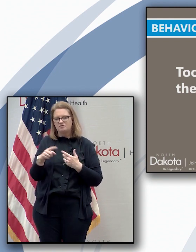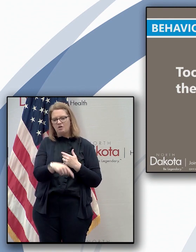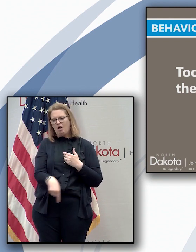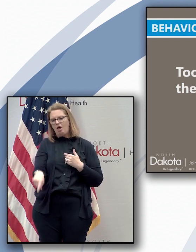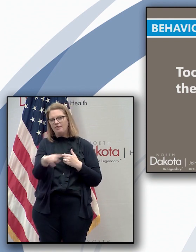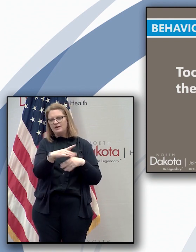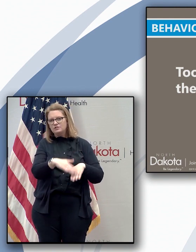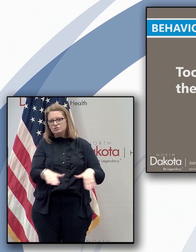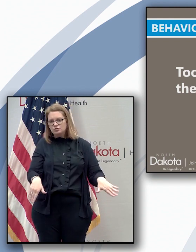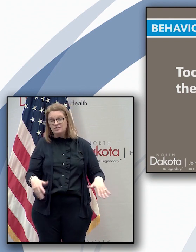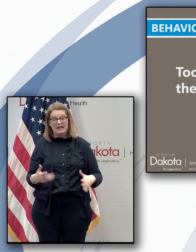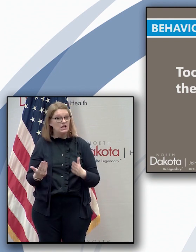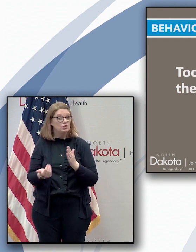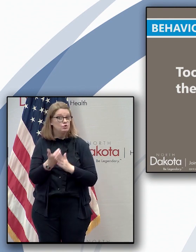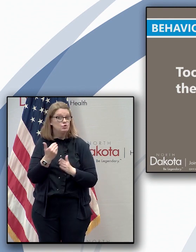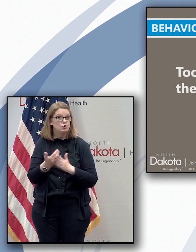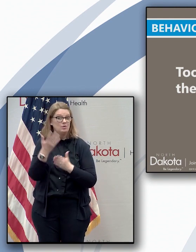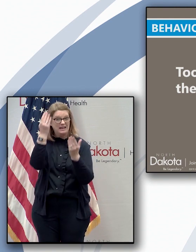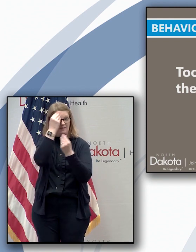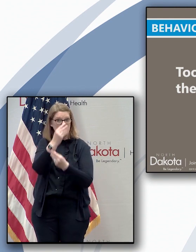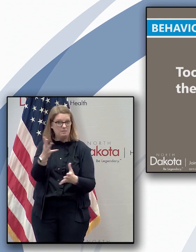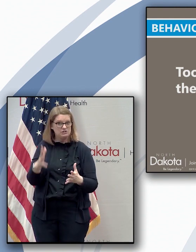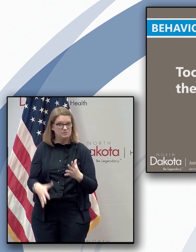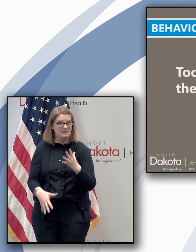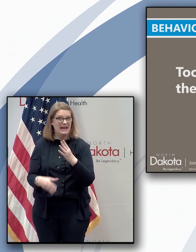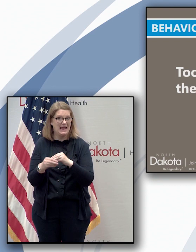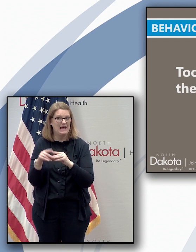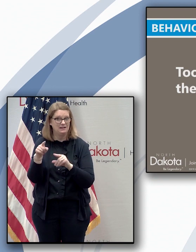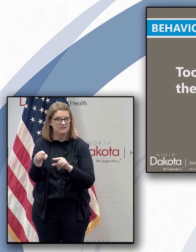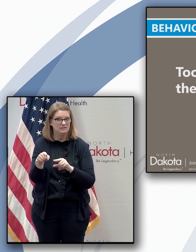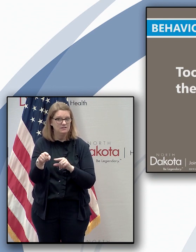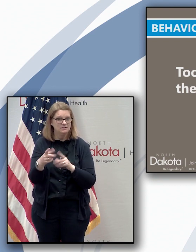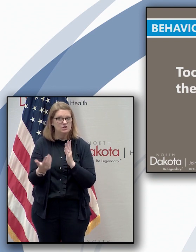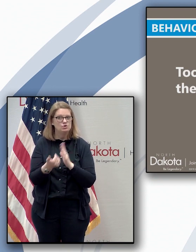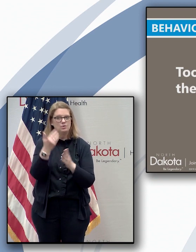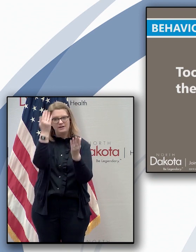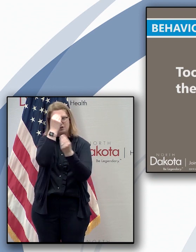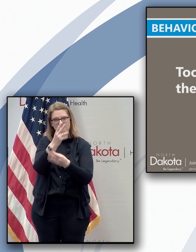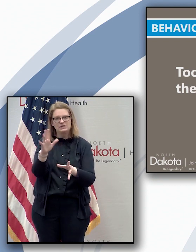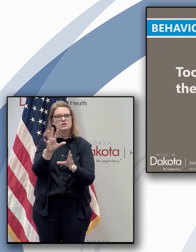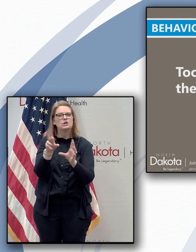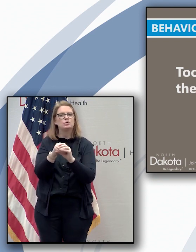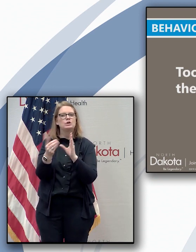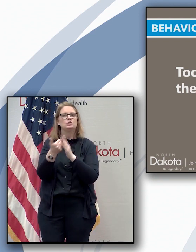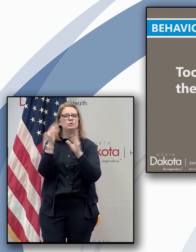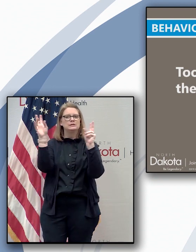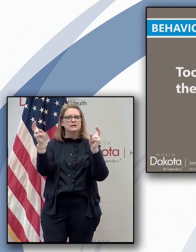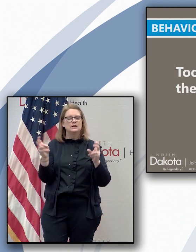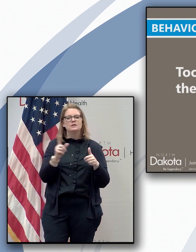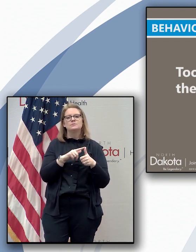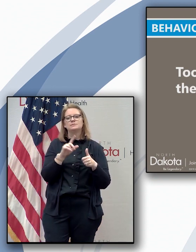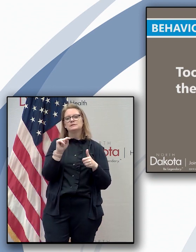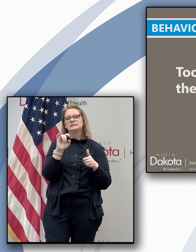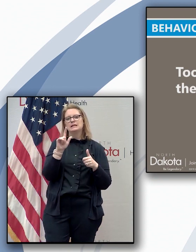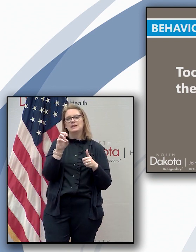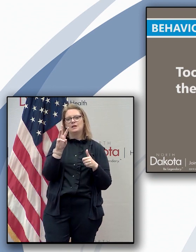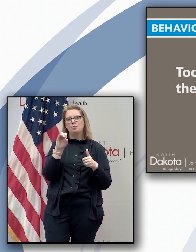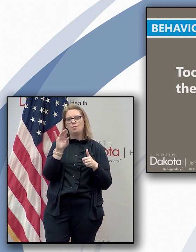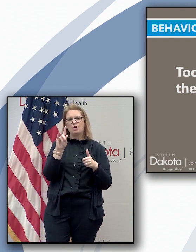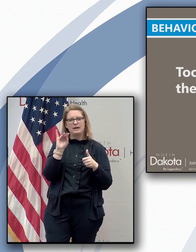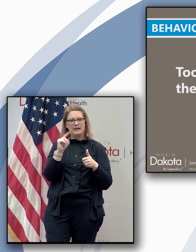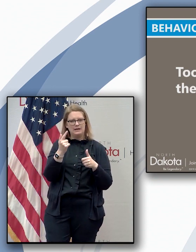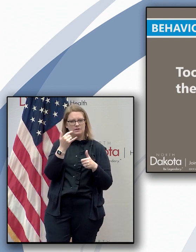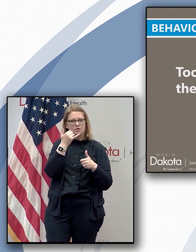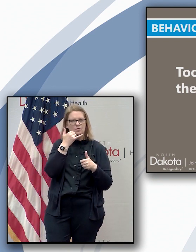And new resources have been added to this since the last time we brought it up here, including new topics around teleworking from home,